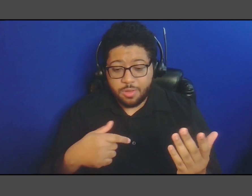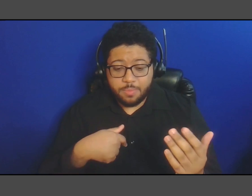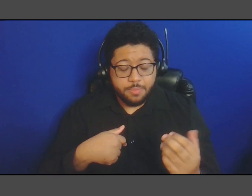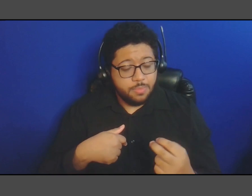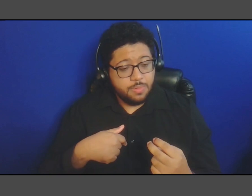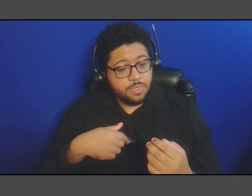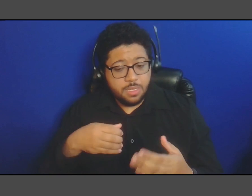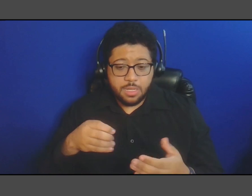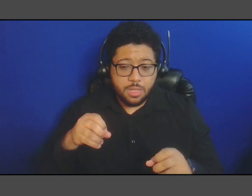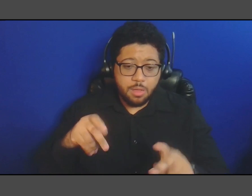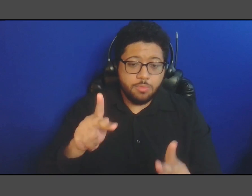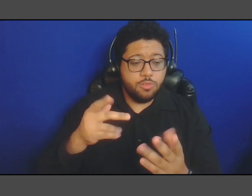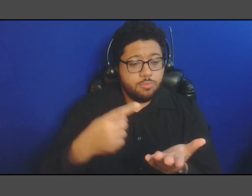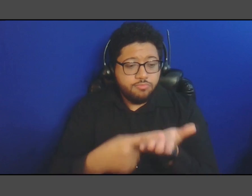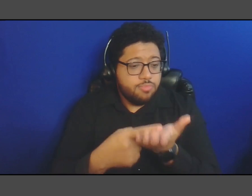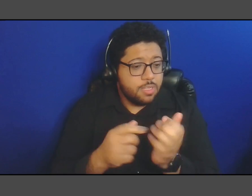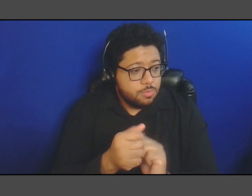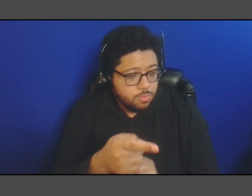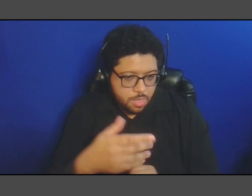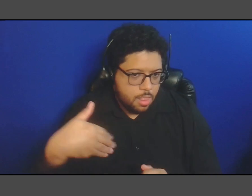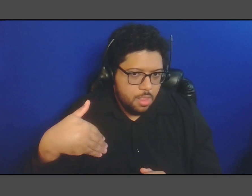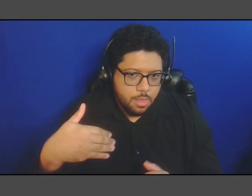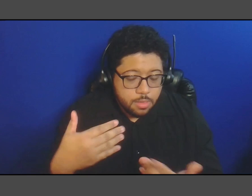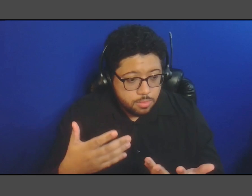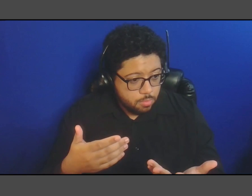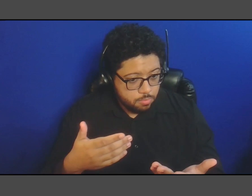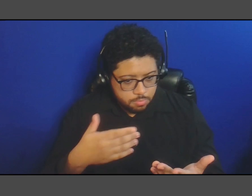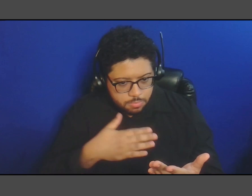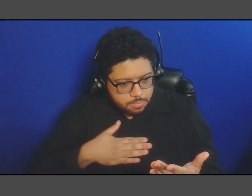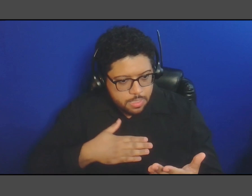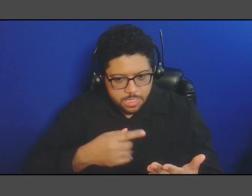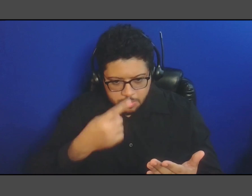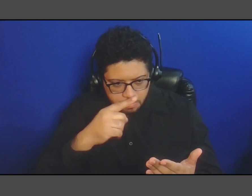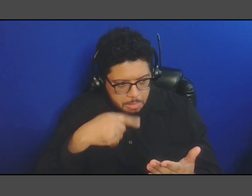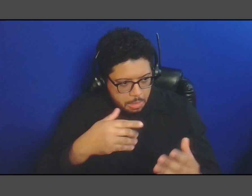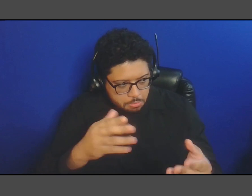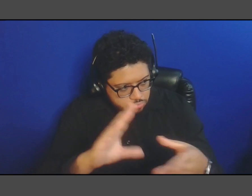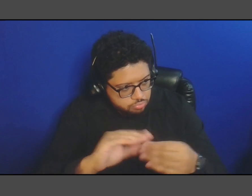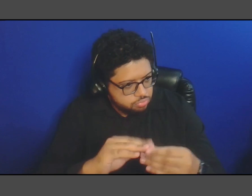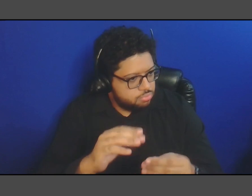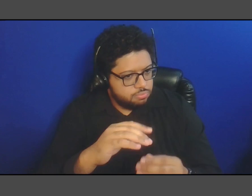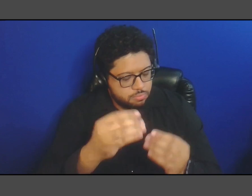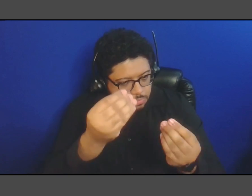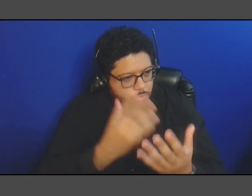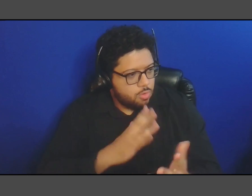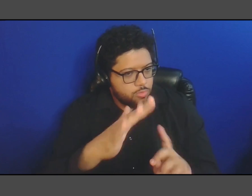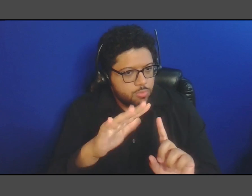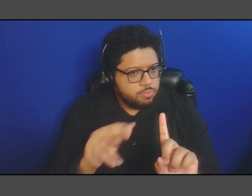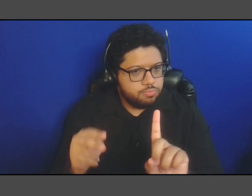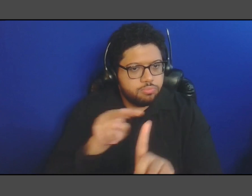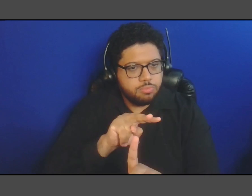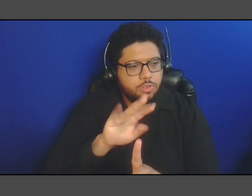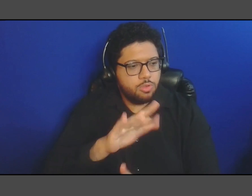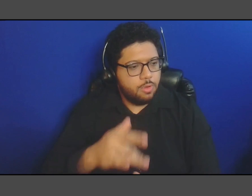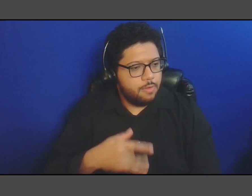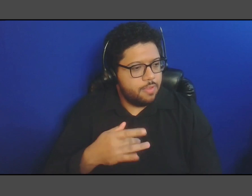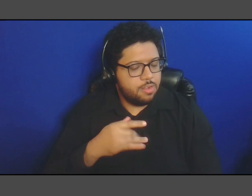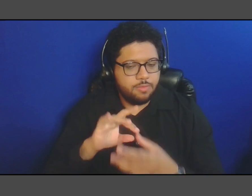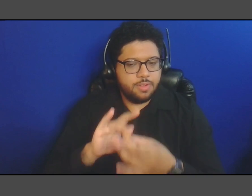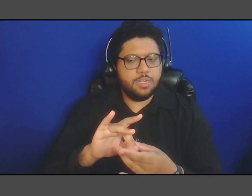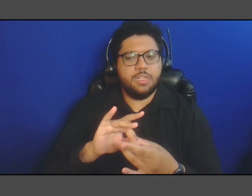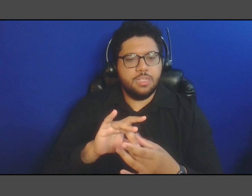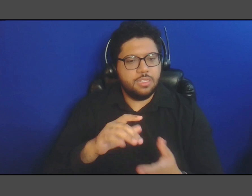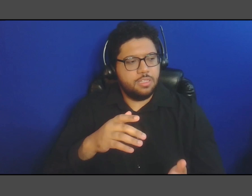I would love to hear from you also how you are feeling about the work that you are helping us to